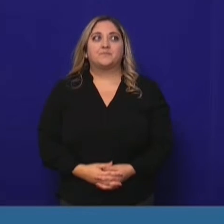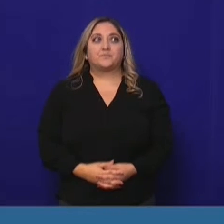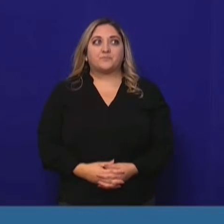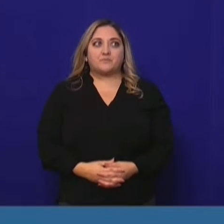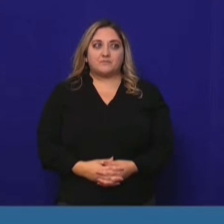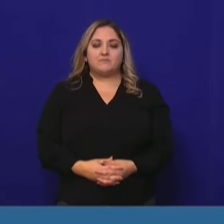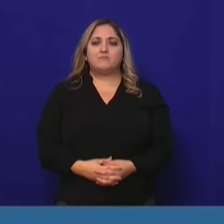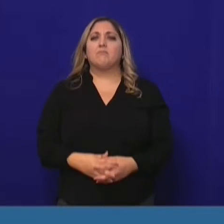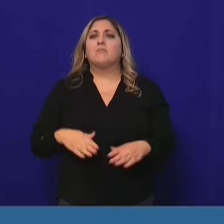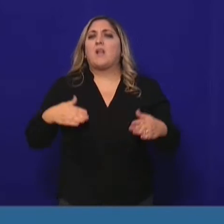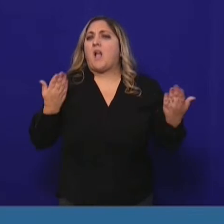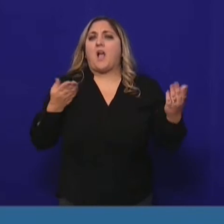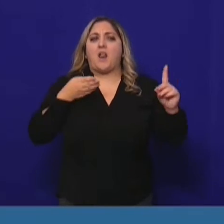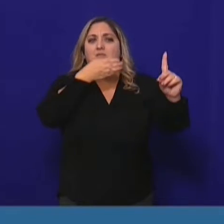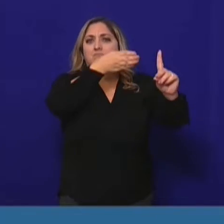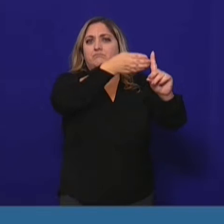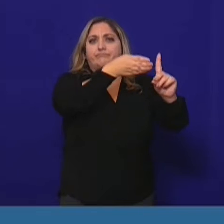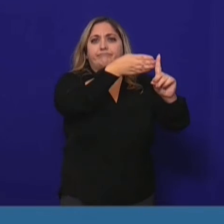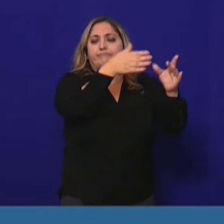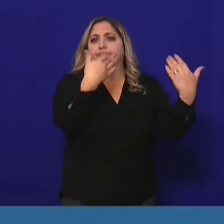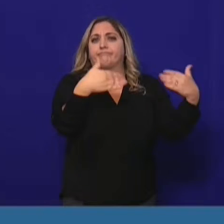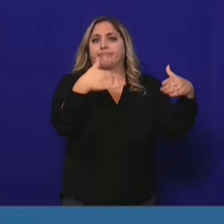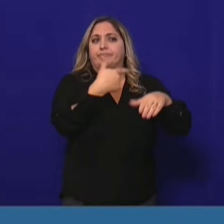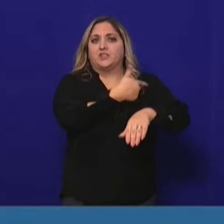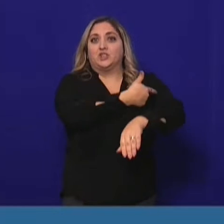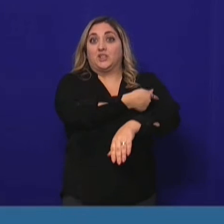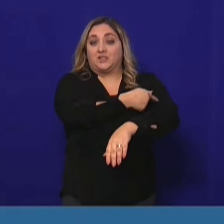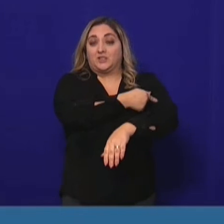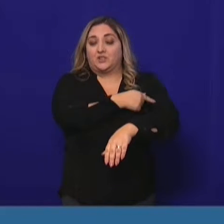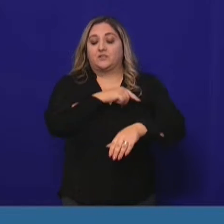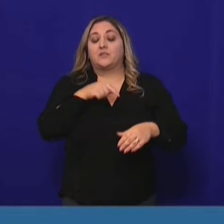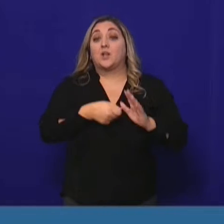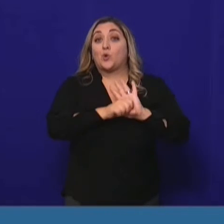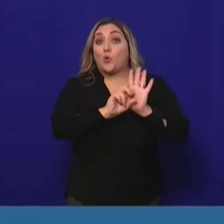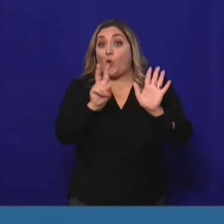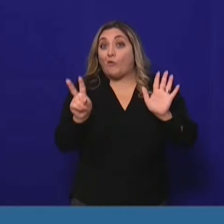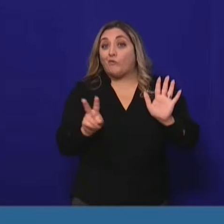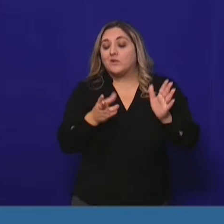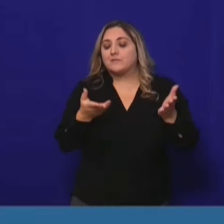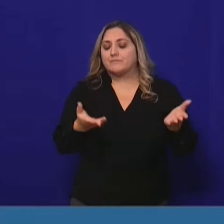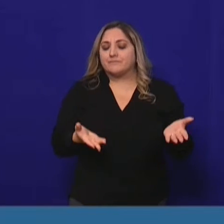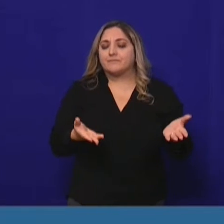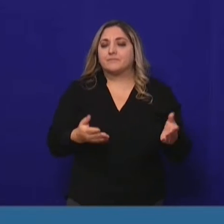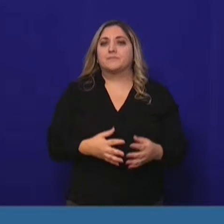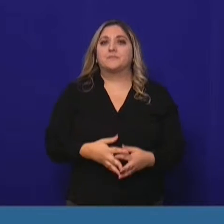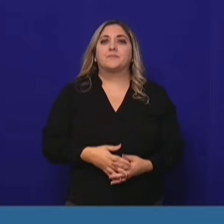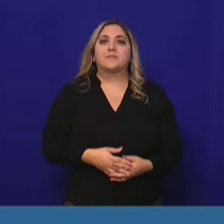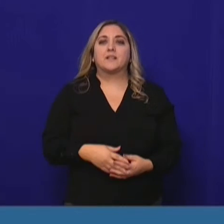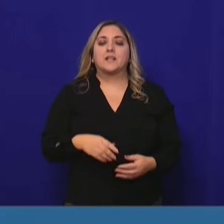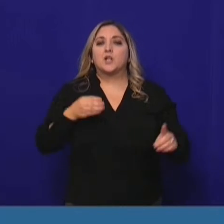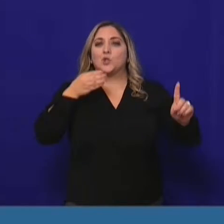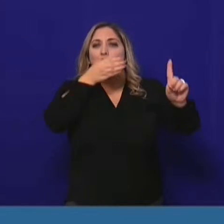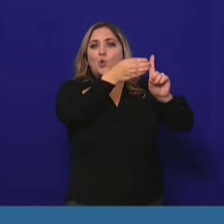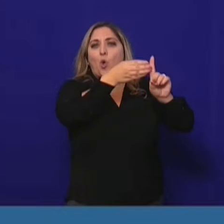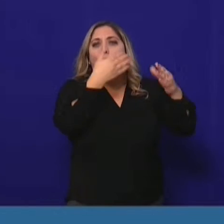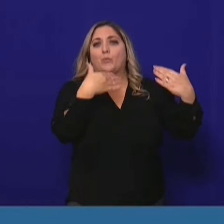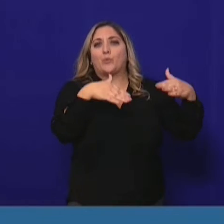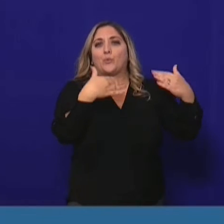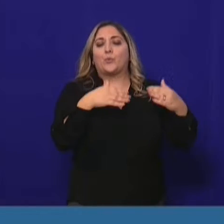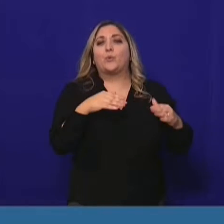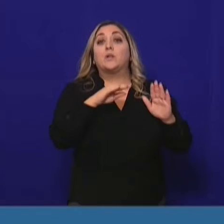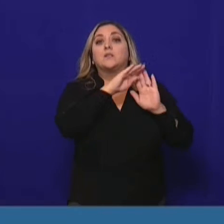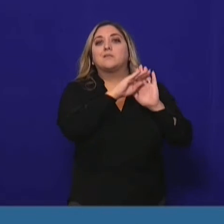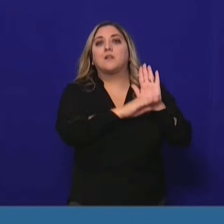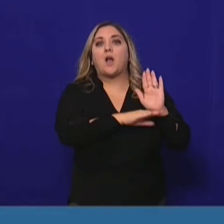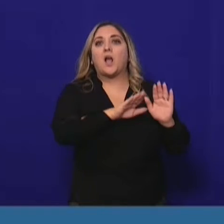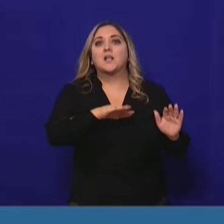Fakkarkom x'inhu l-iskop tat-tilqima f'xenarju li għandna ta' pandemija tal-COVID. L-ewwel skop huwa li naqsu n-numru